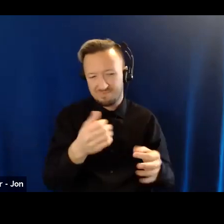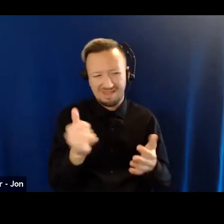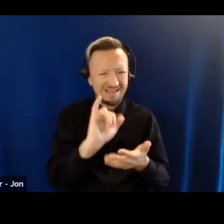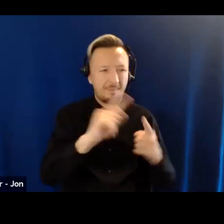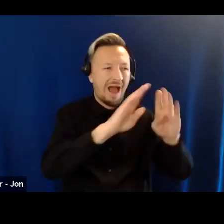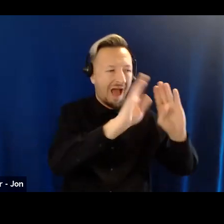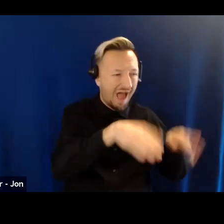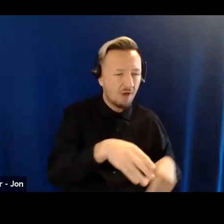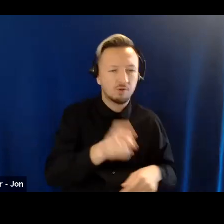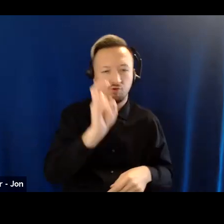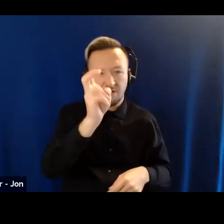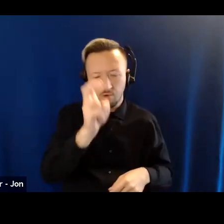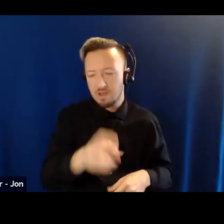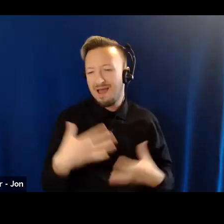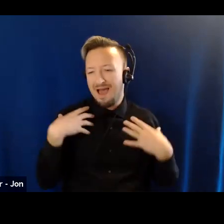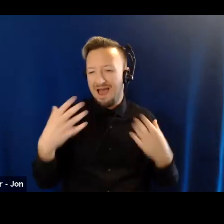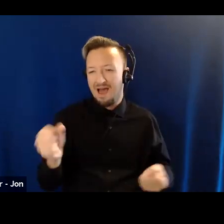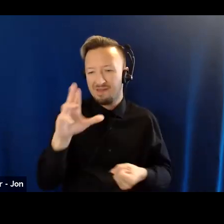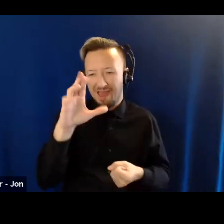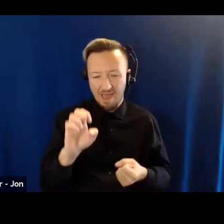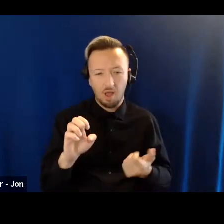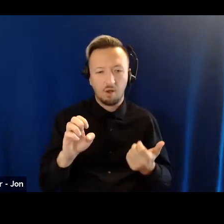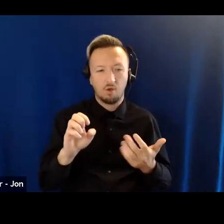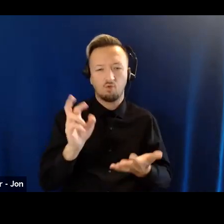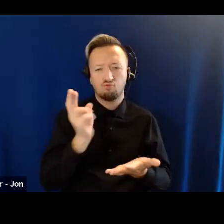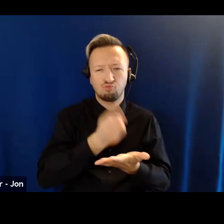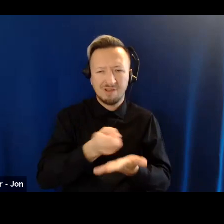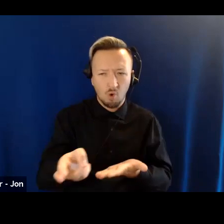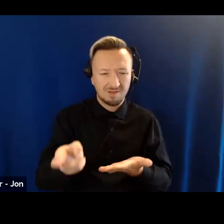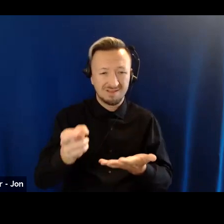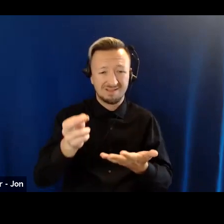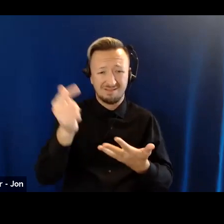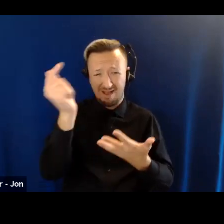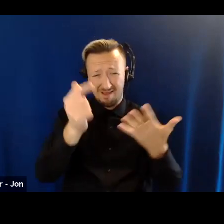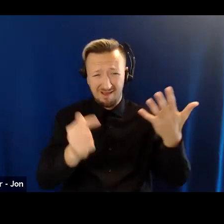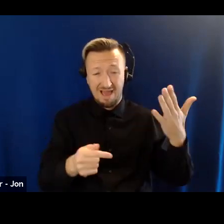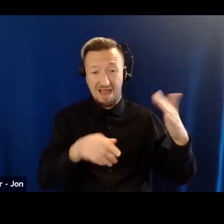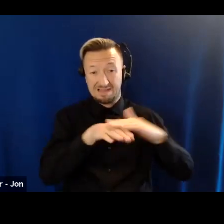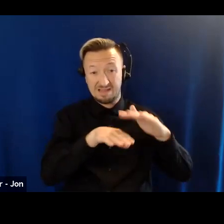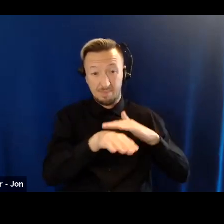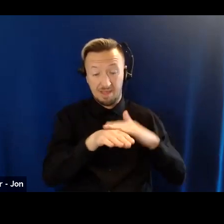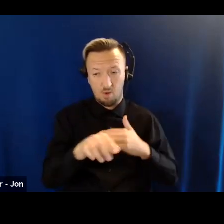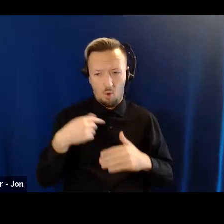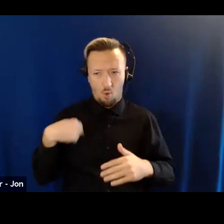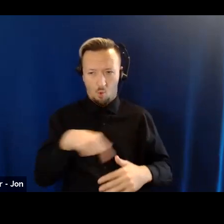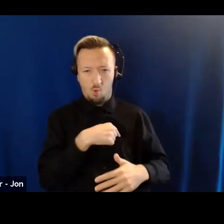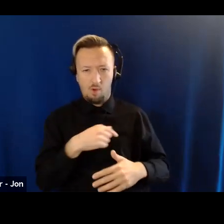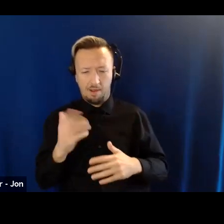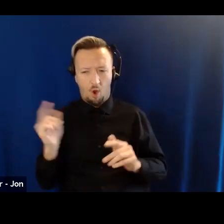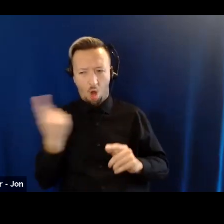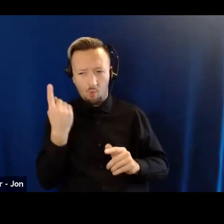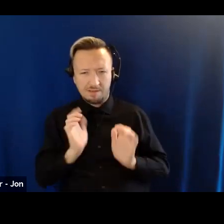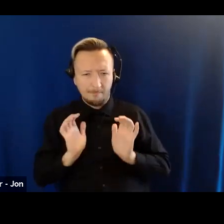transportation, healthcare, access to resources, and accessibility throughout, and ensuring our civil